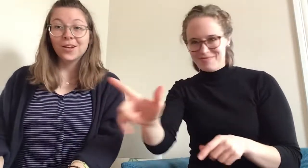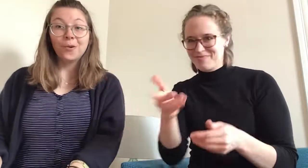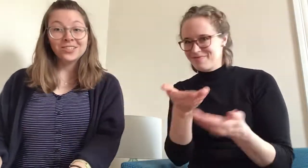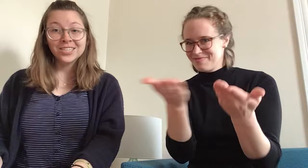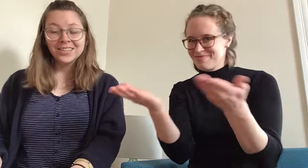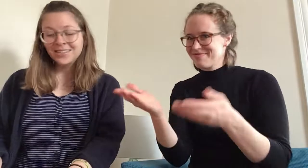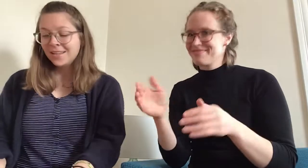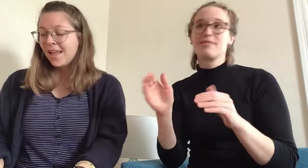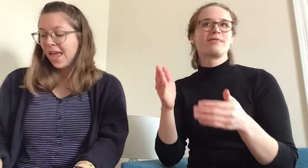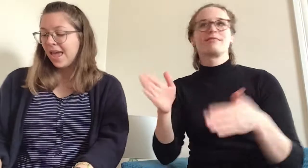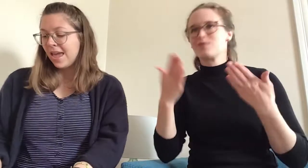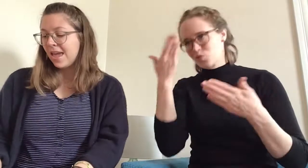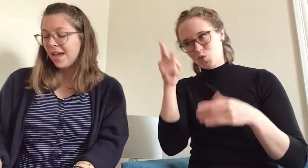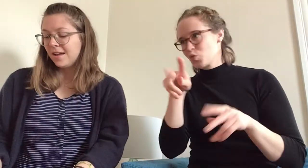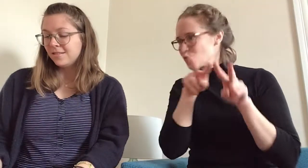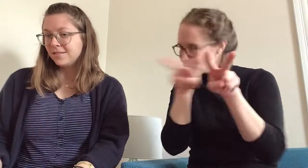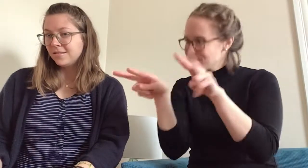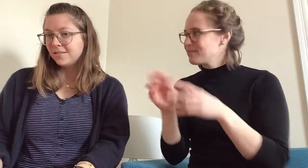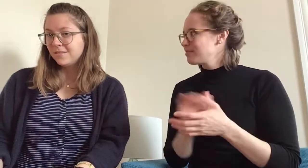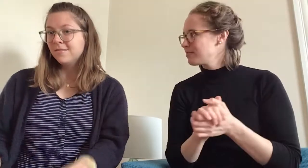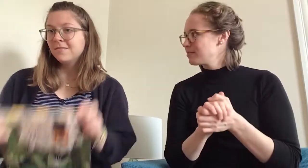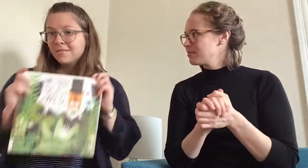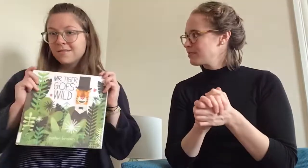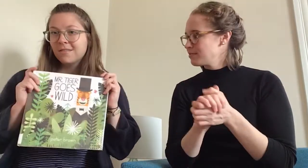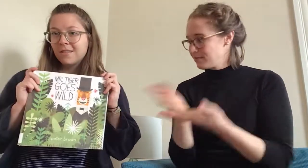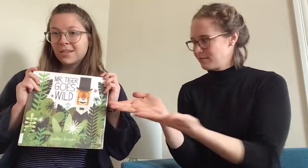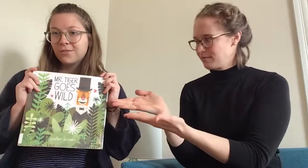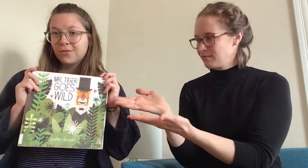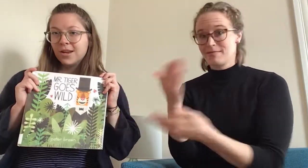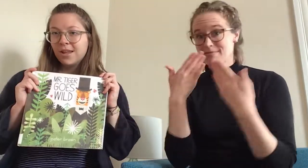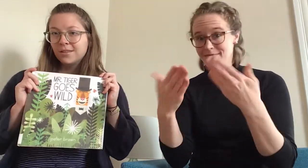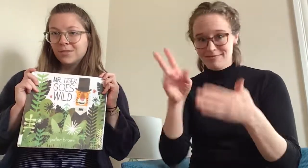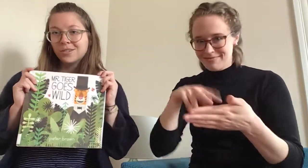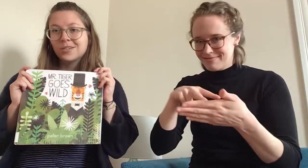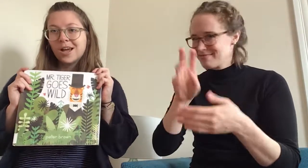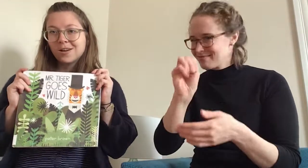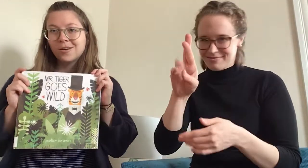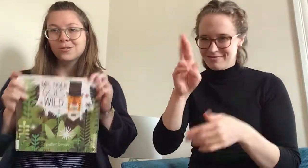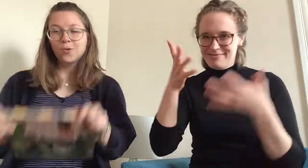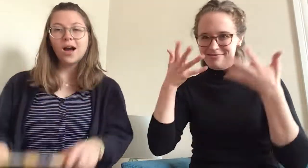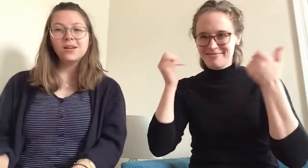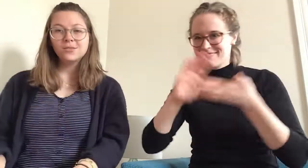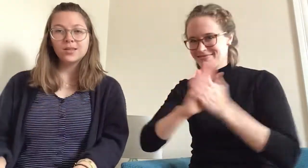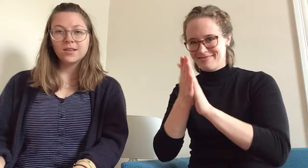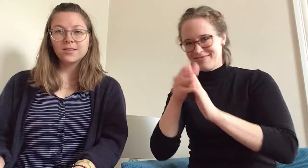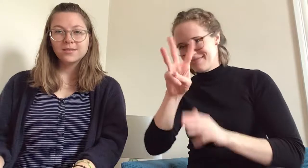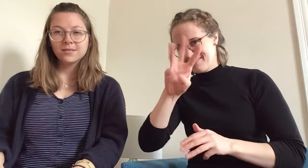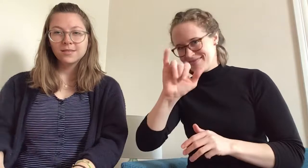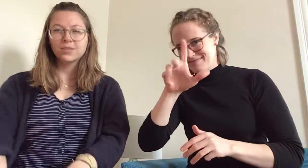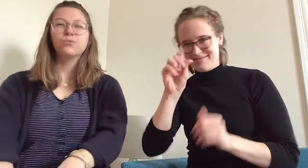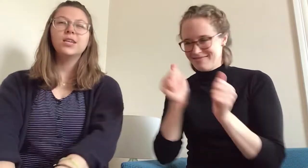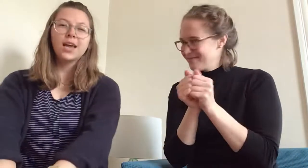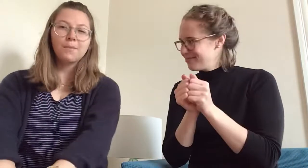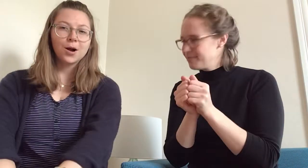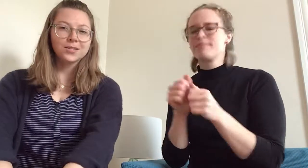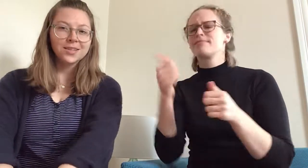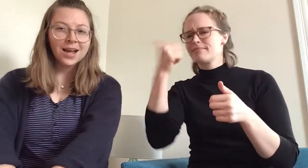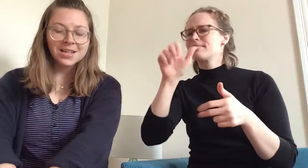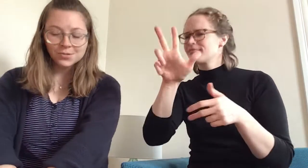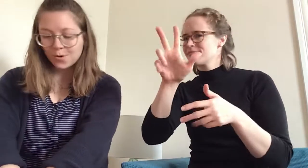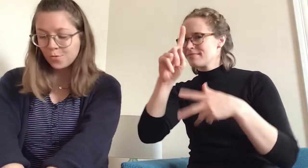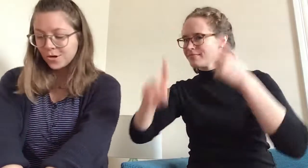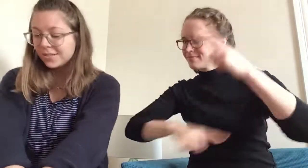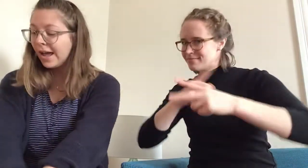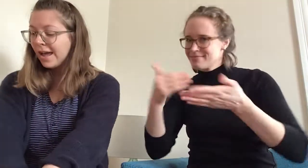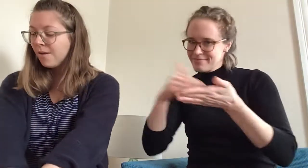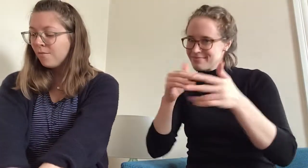know that you're watching. And thanks for reading Mr. Tiger Goes Wild with us. Let's recap our